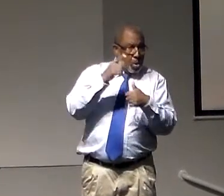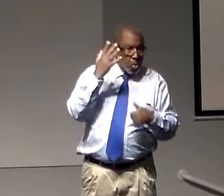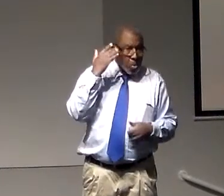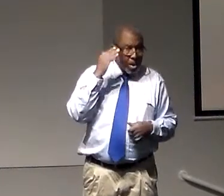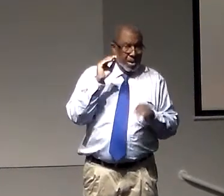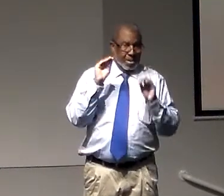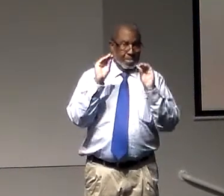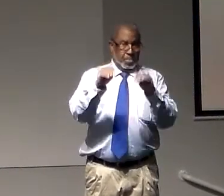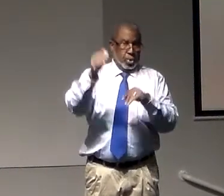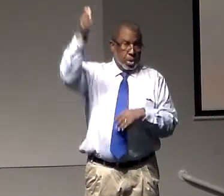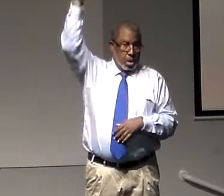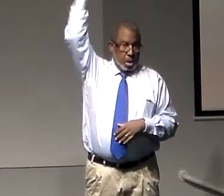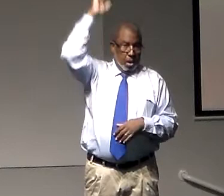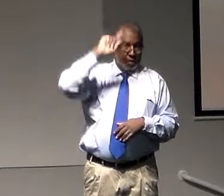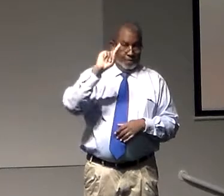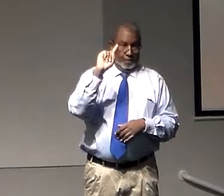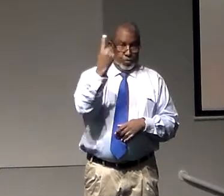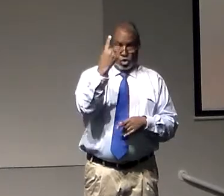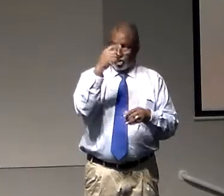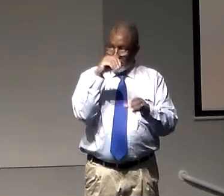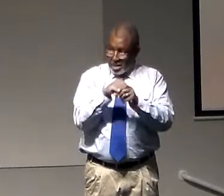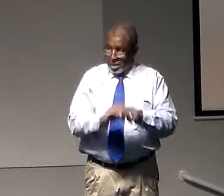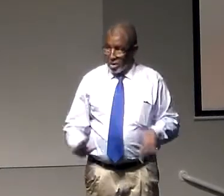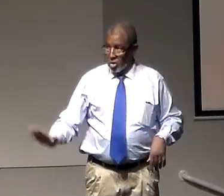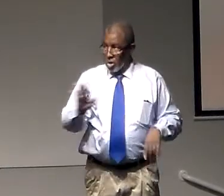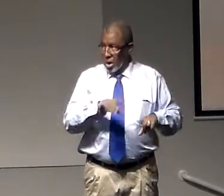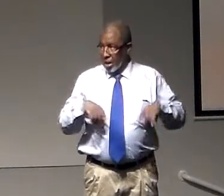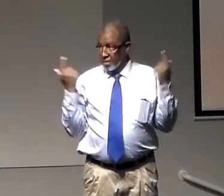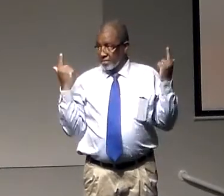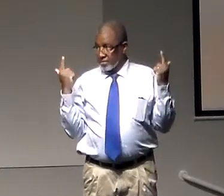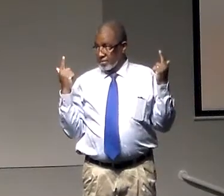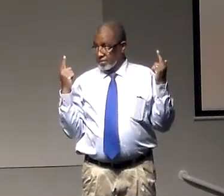top priority? Put God first in your life.